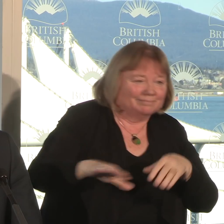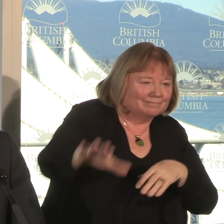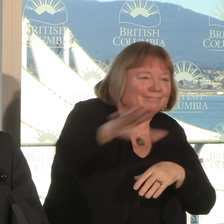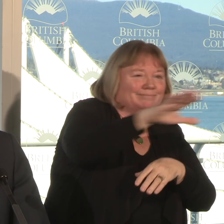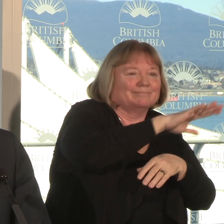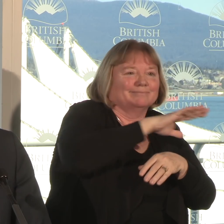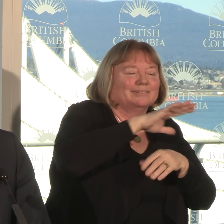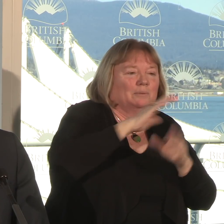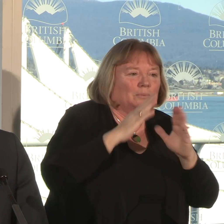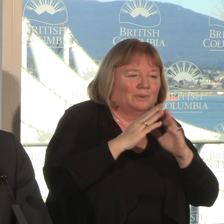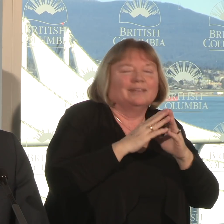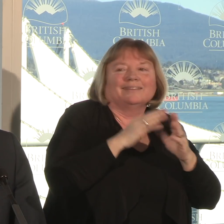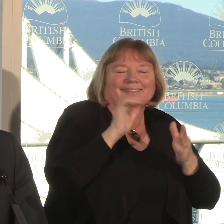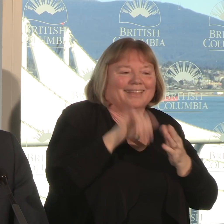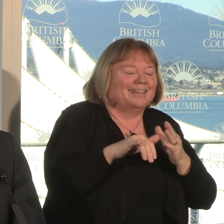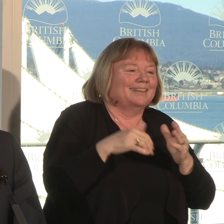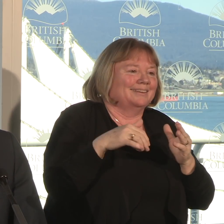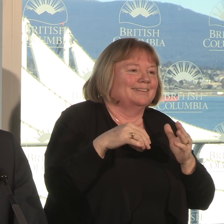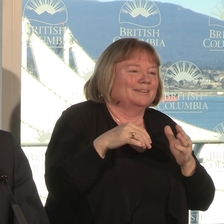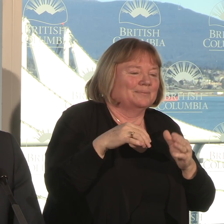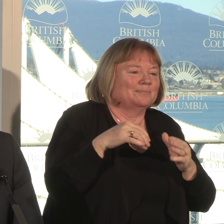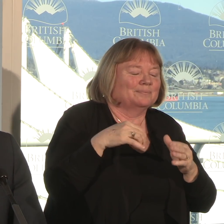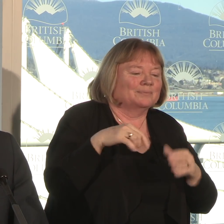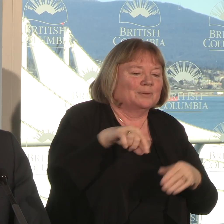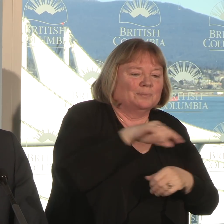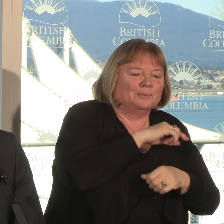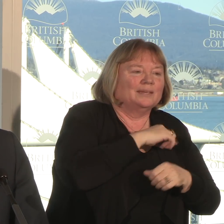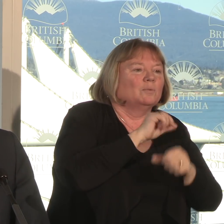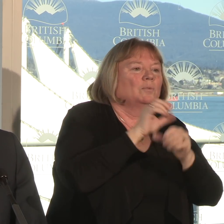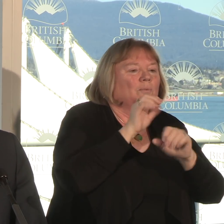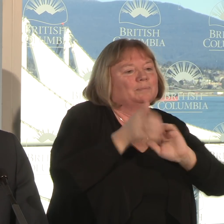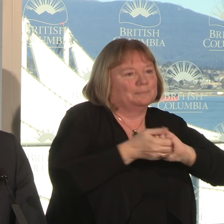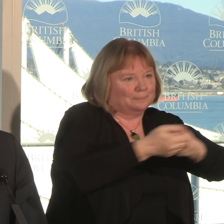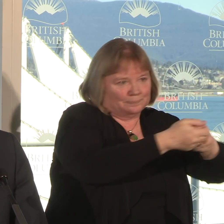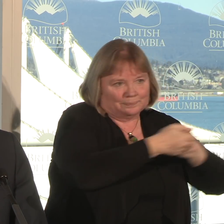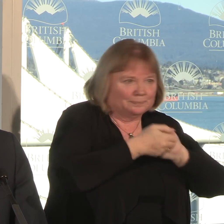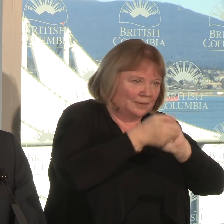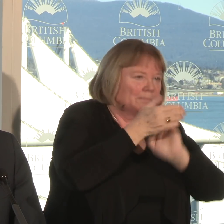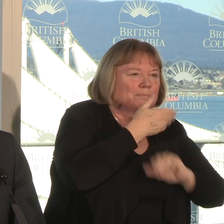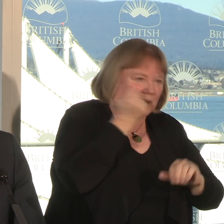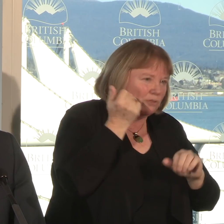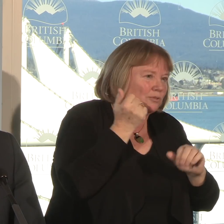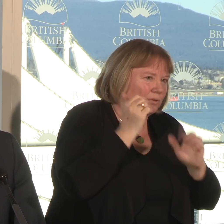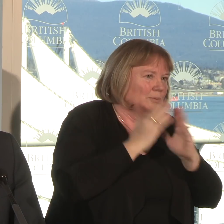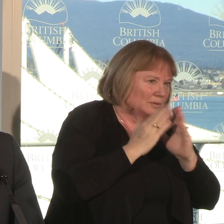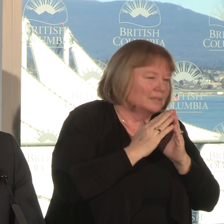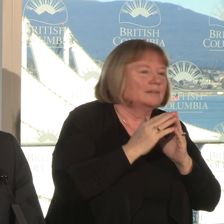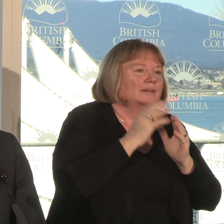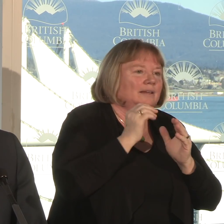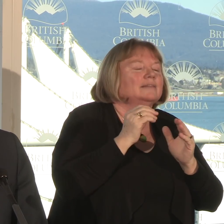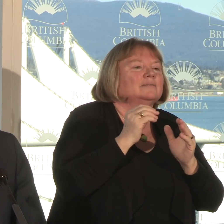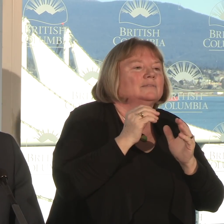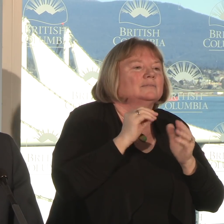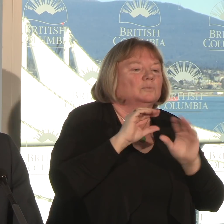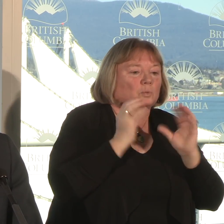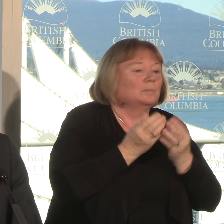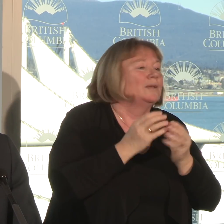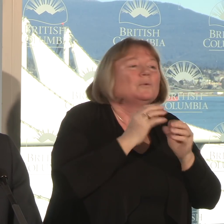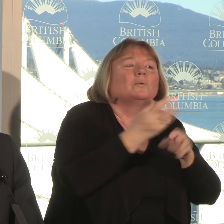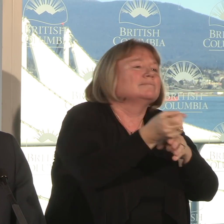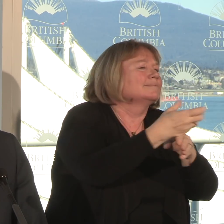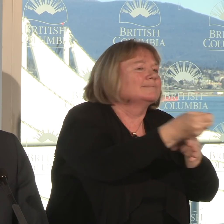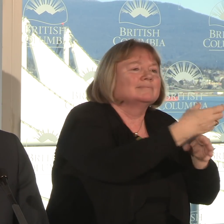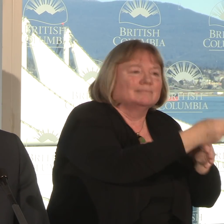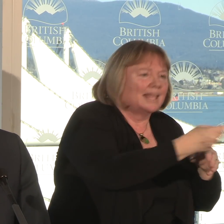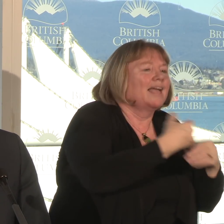so that we work together better as a community, as a society. There are not shortages. The